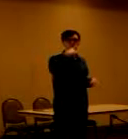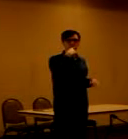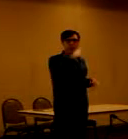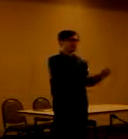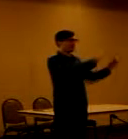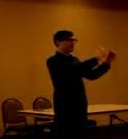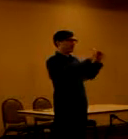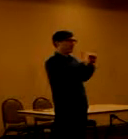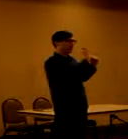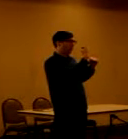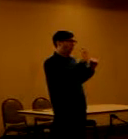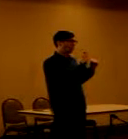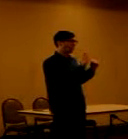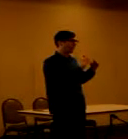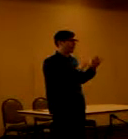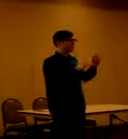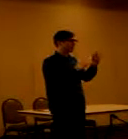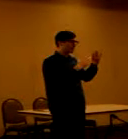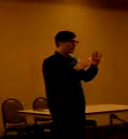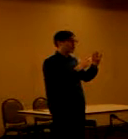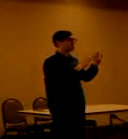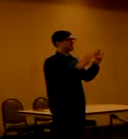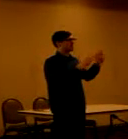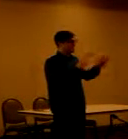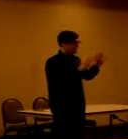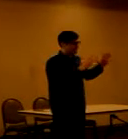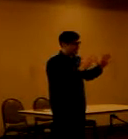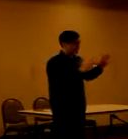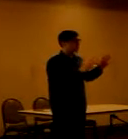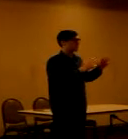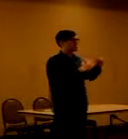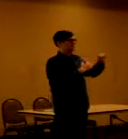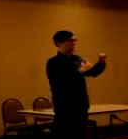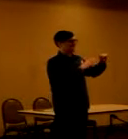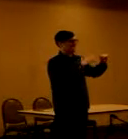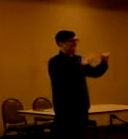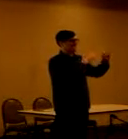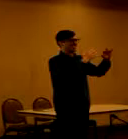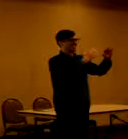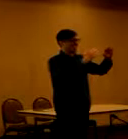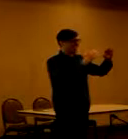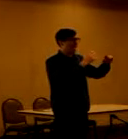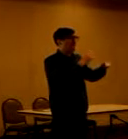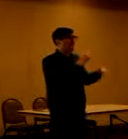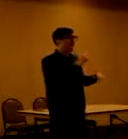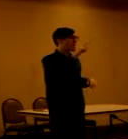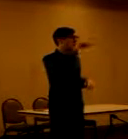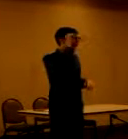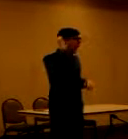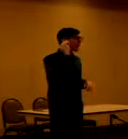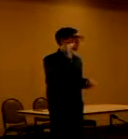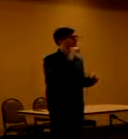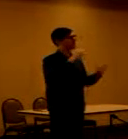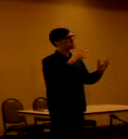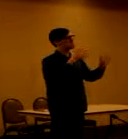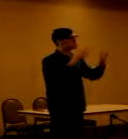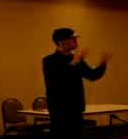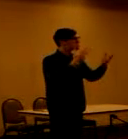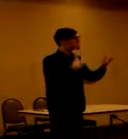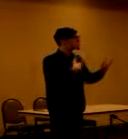but my professor was hearing and they gave me a sign name and I was and then I went to